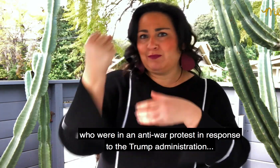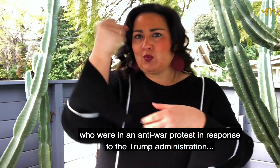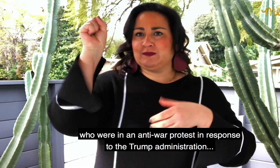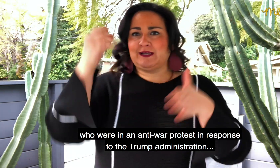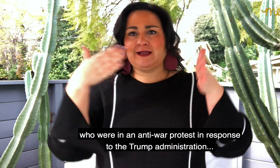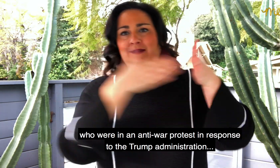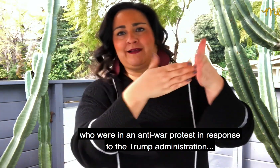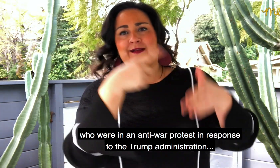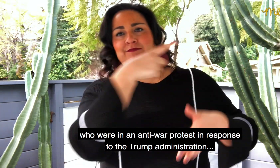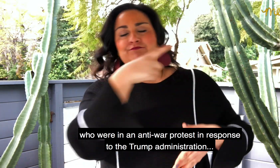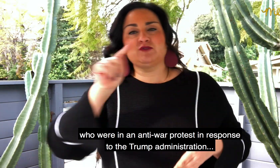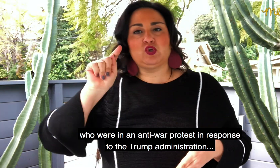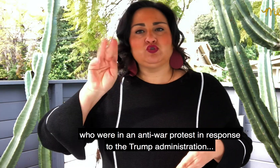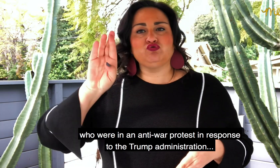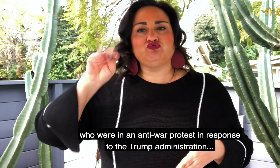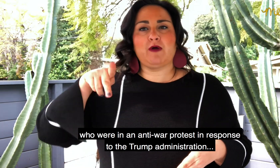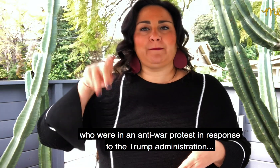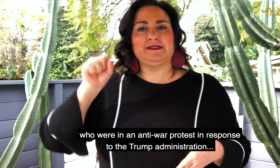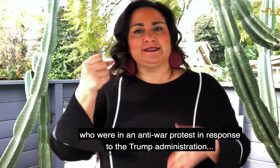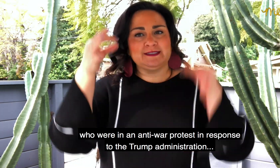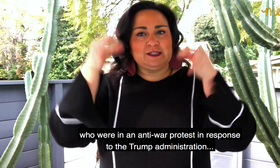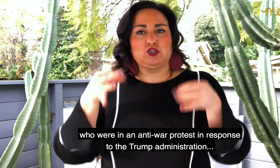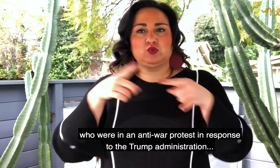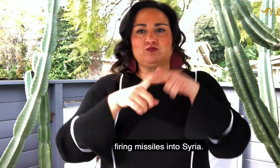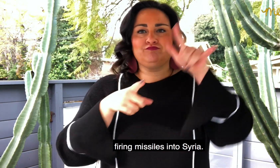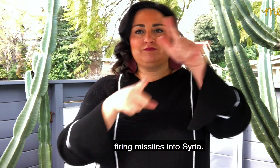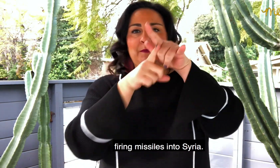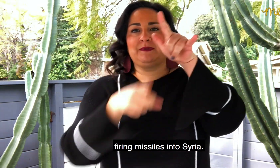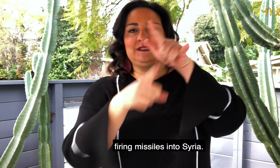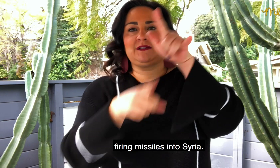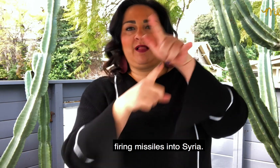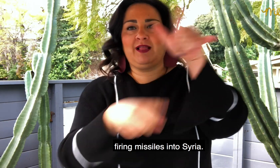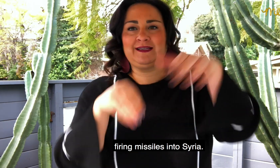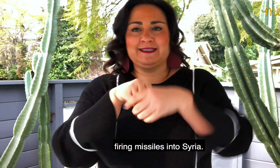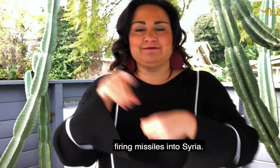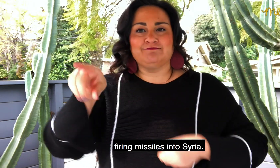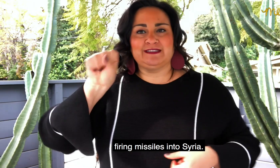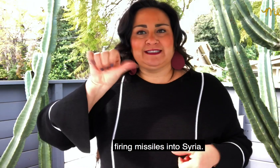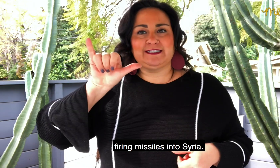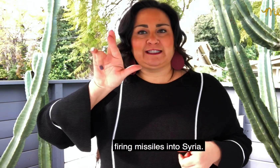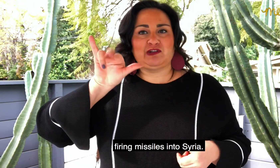who were in an anti-war protest in response to the Trump administration firing missiles into Syria.